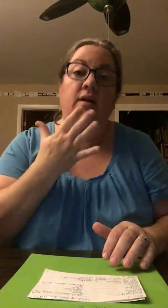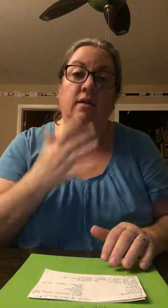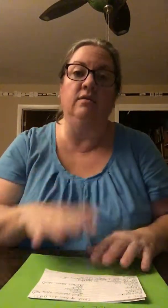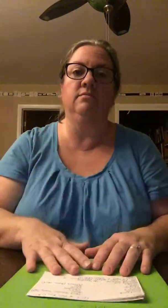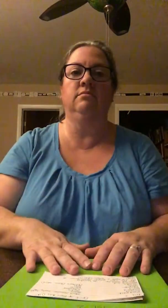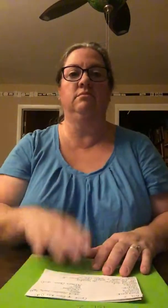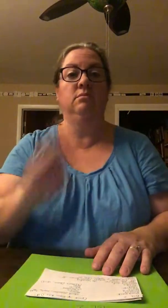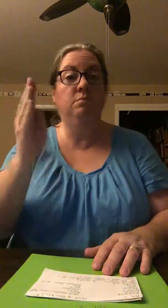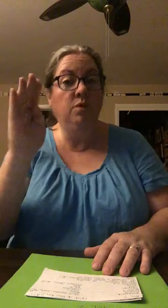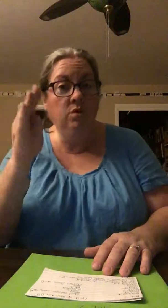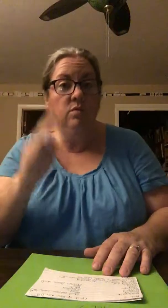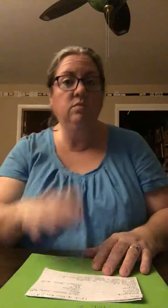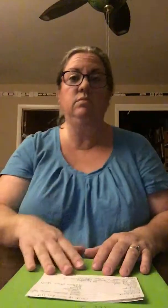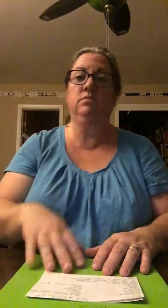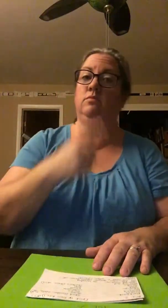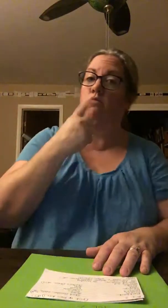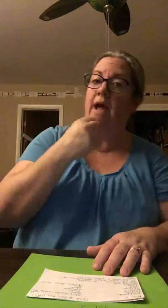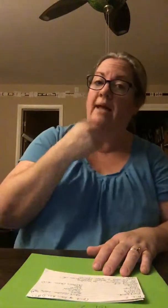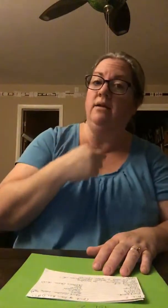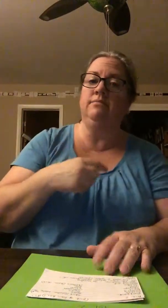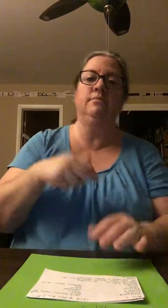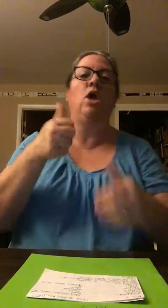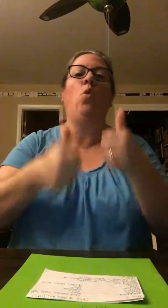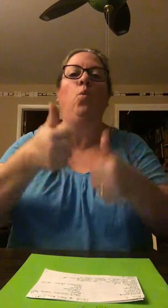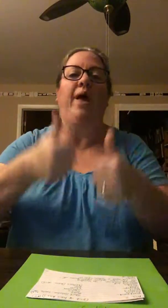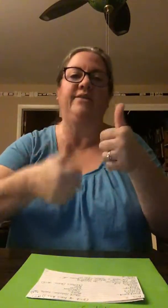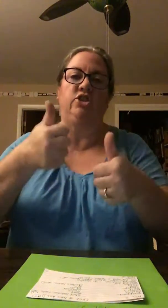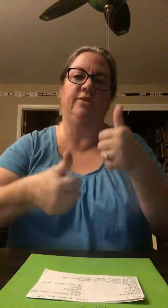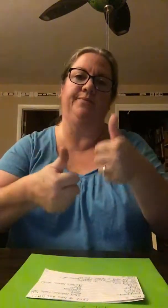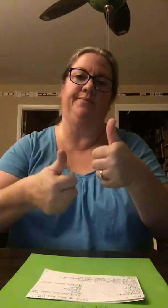color? Blue, red, which?